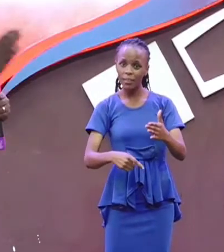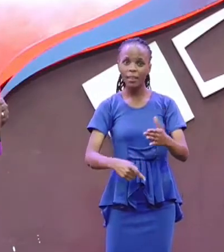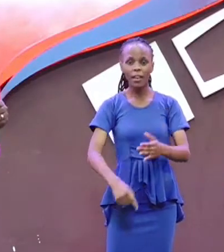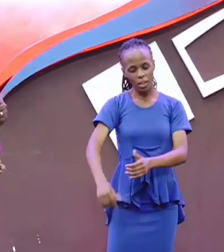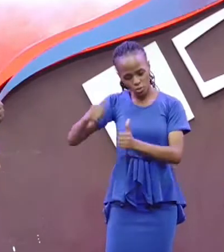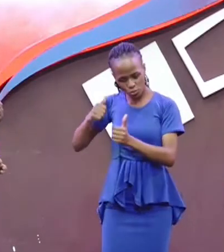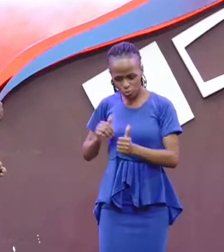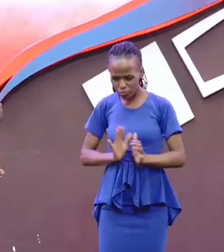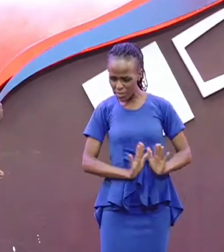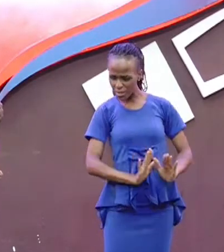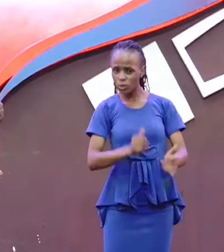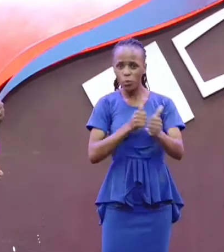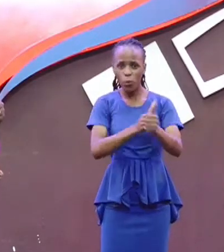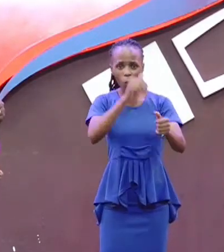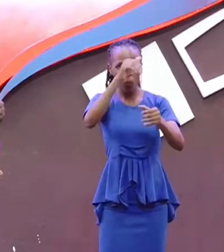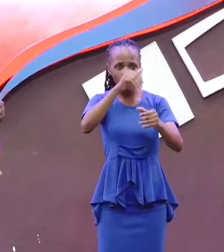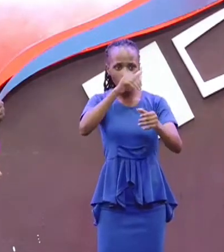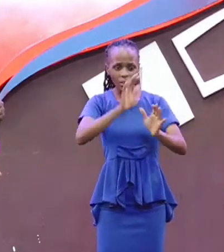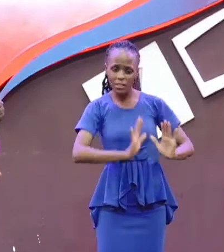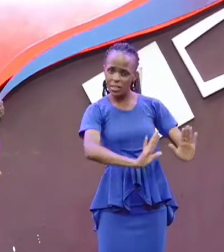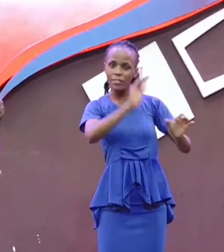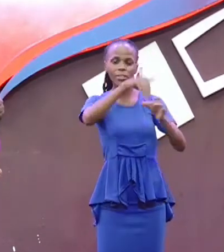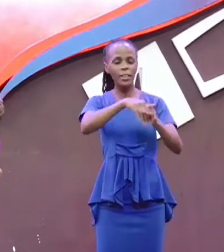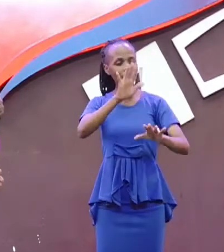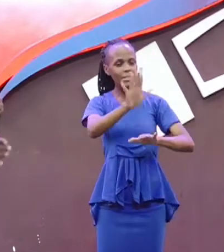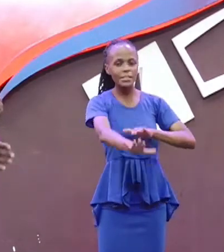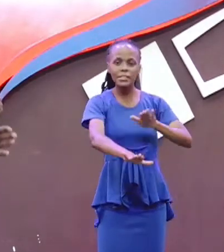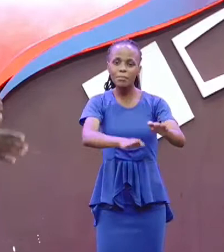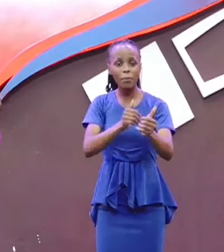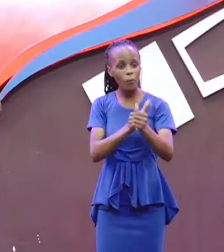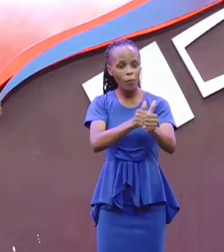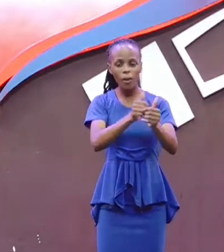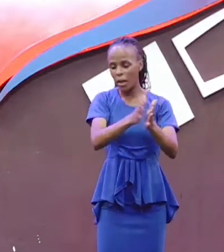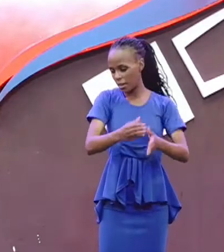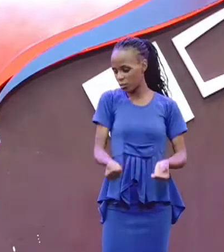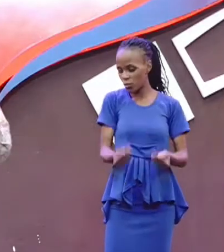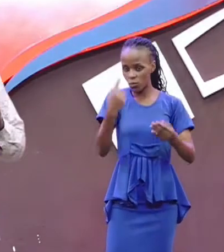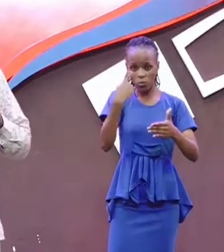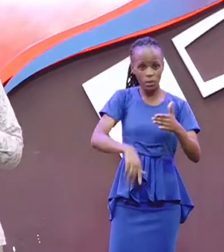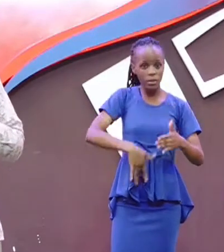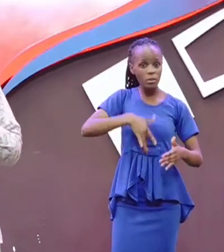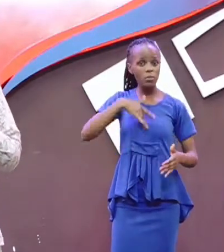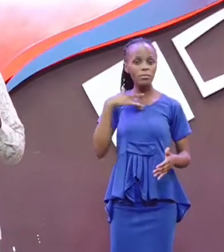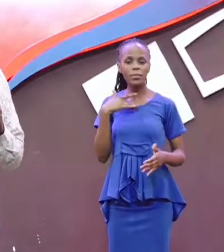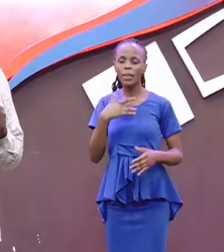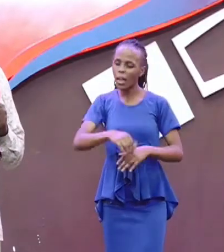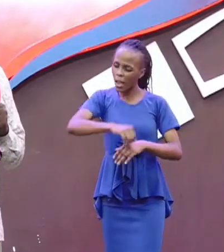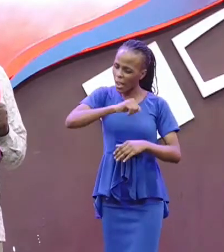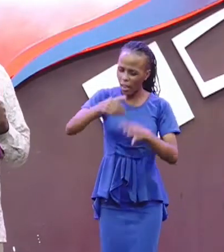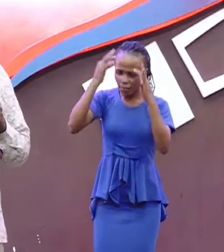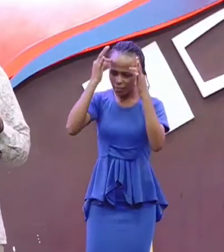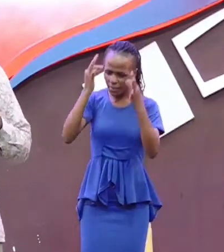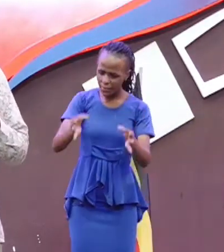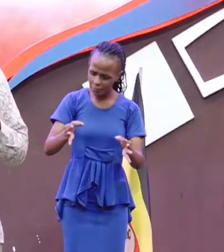decided to walk in the or to leave his father's path and do his desires.